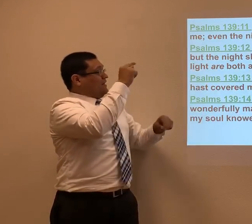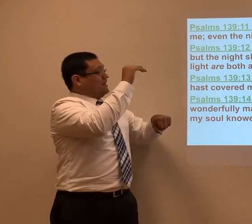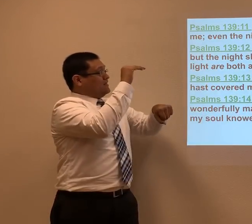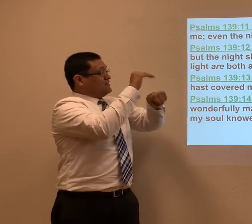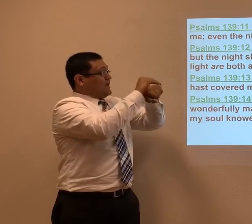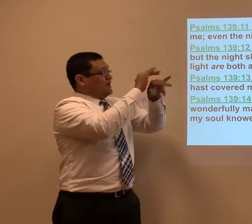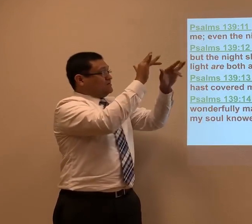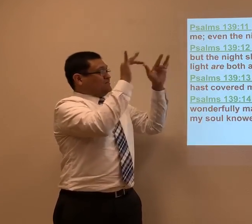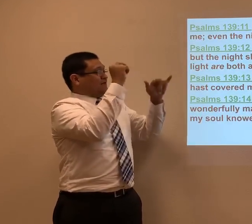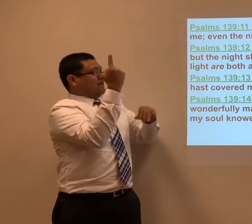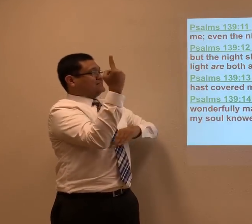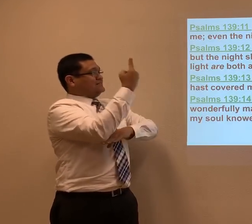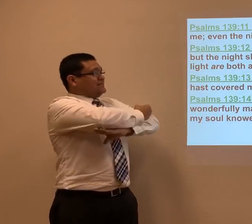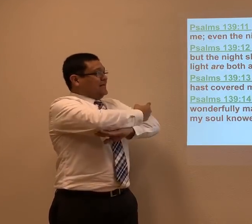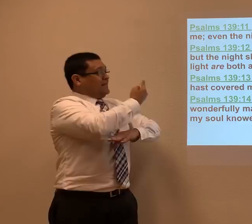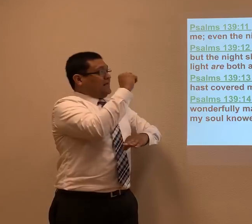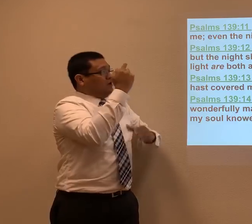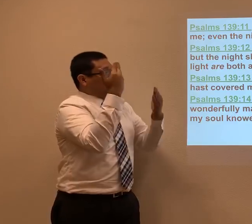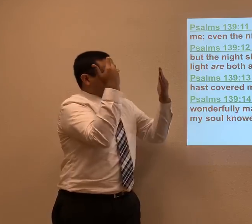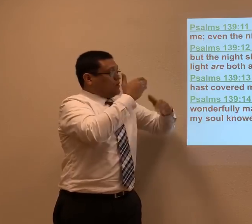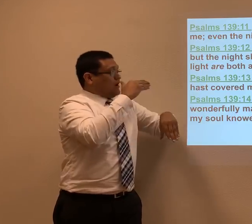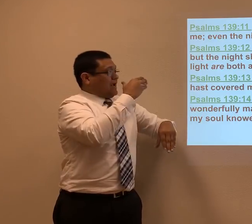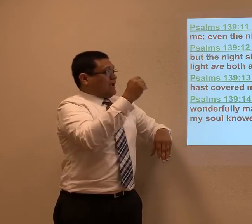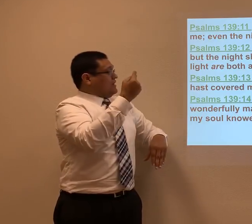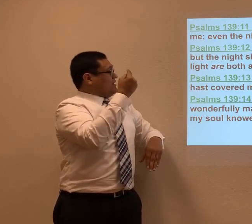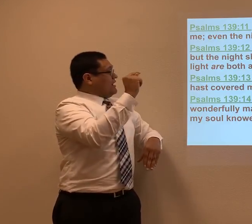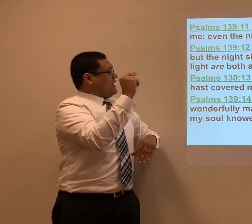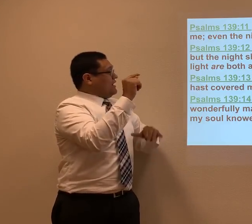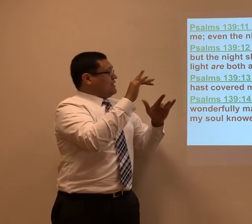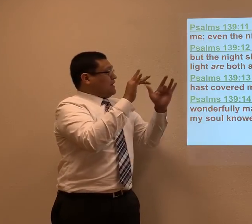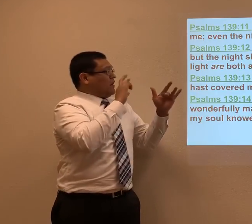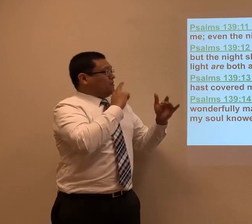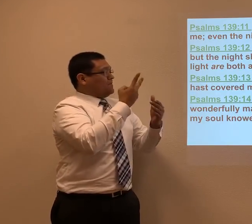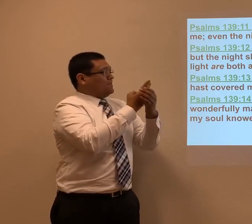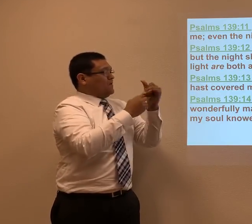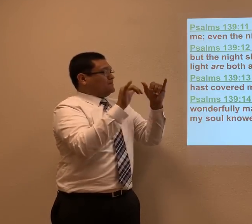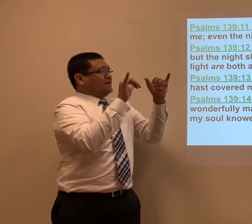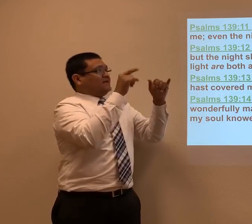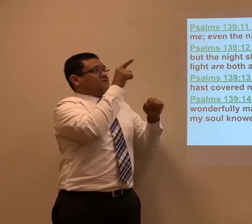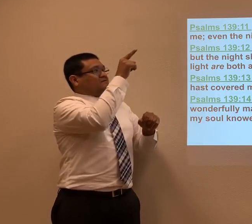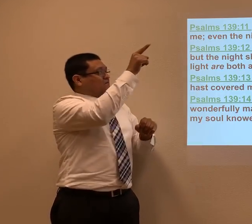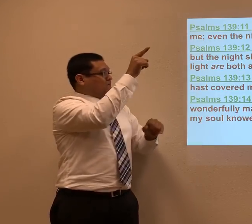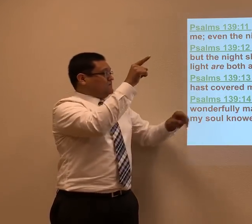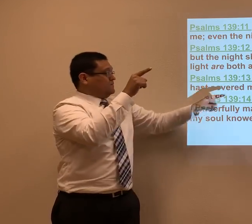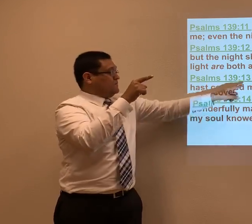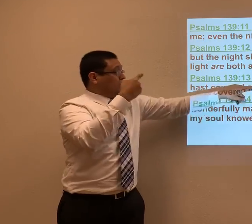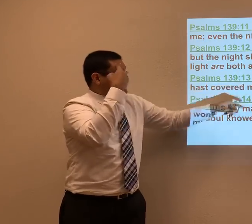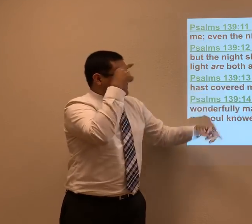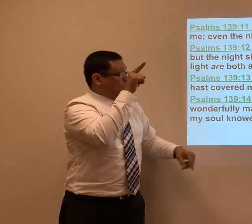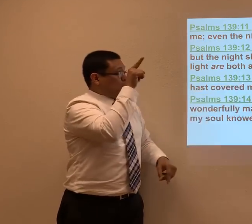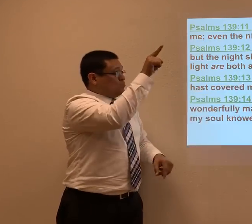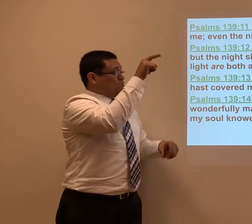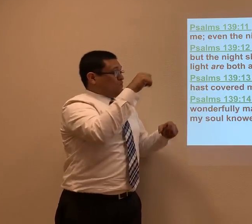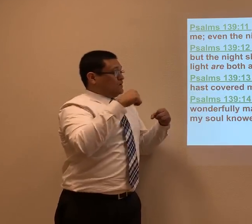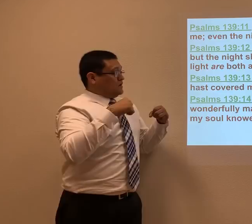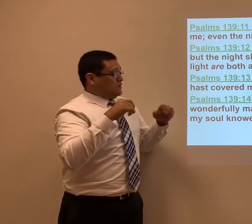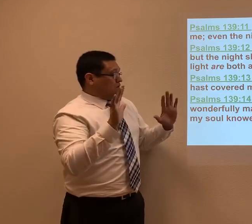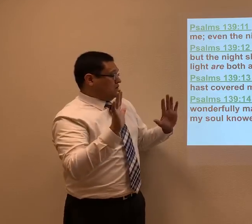thee, but the night shineth as the day. The darkness and the light are like thee.